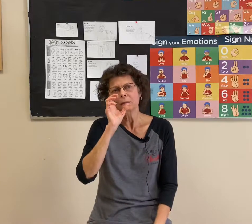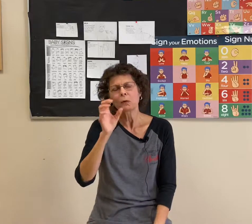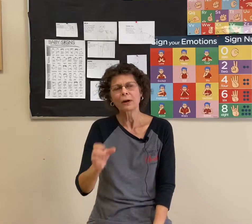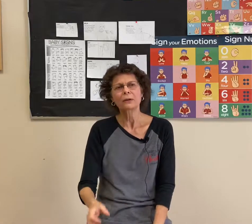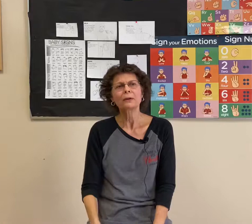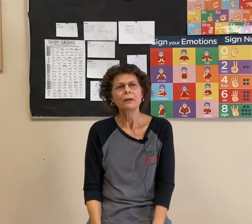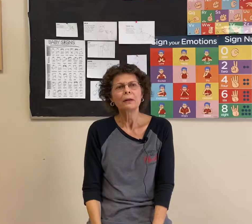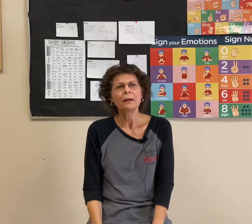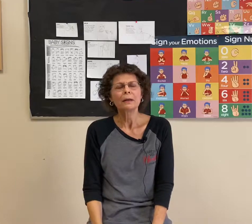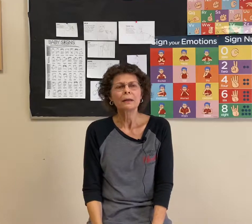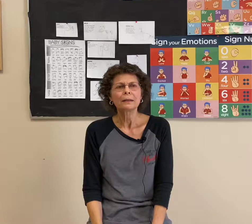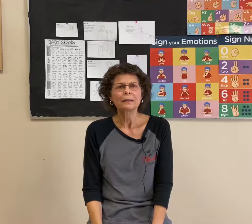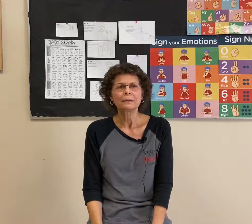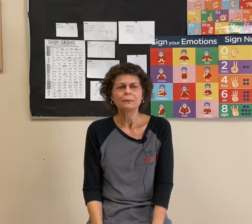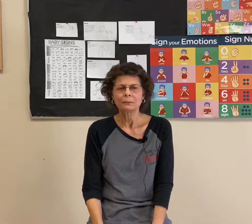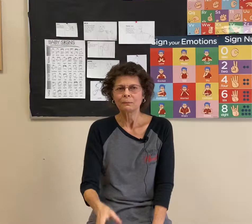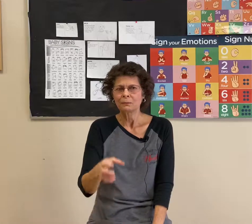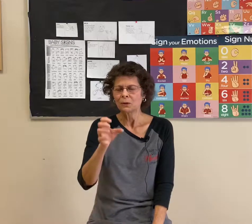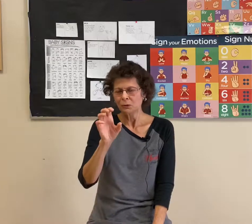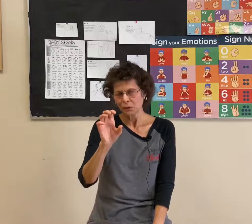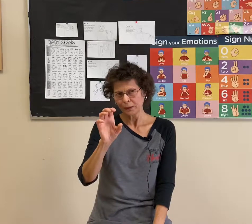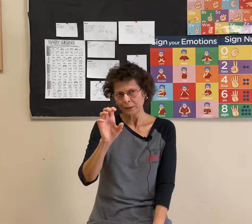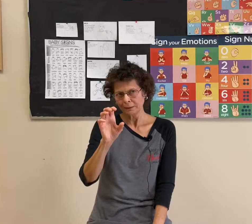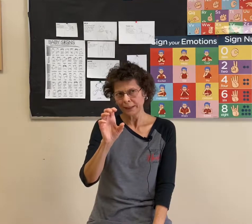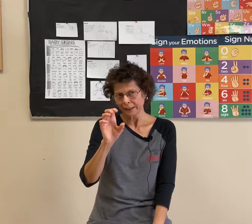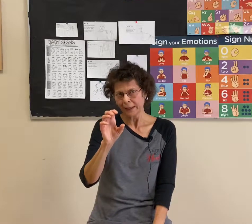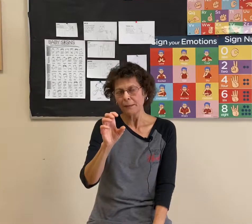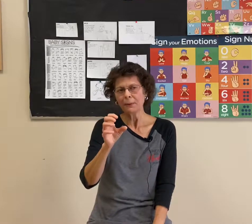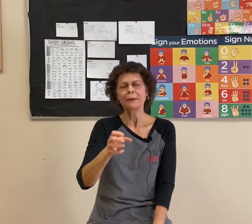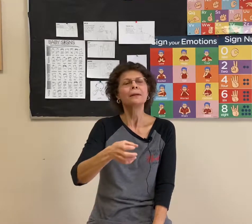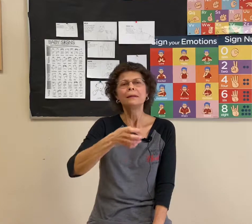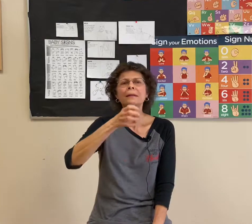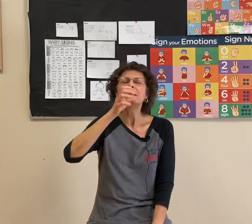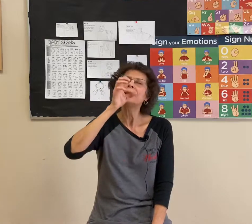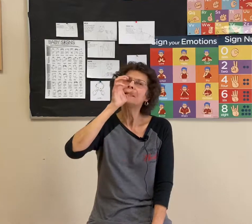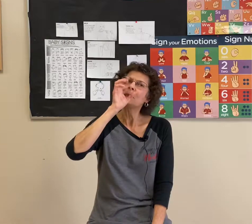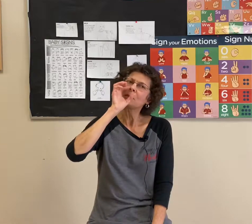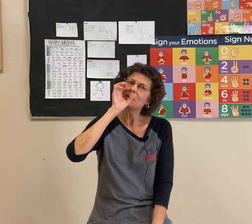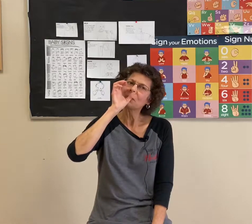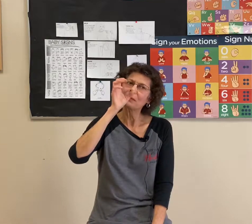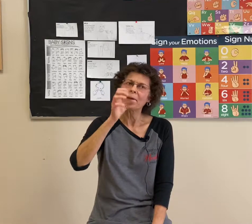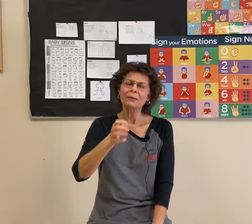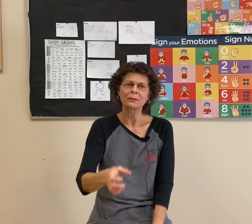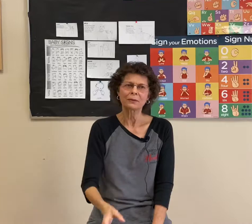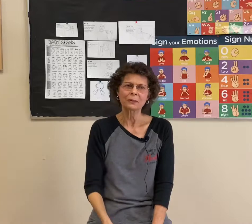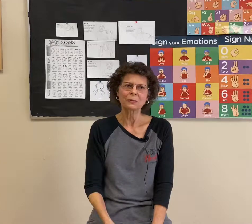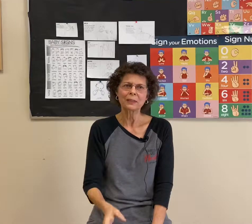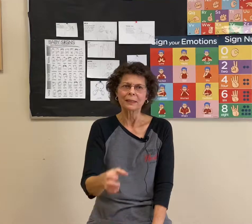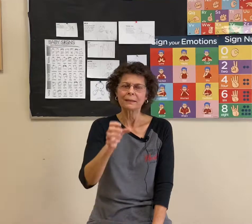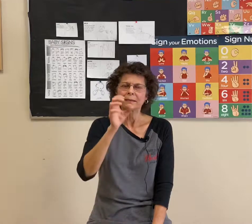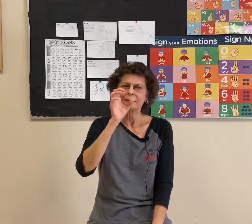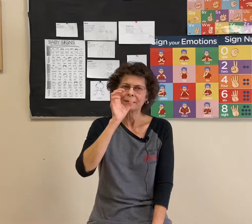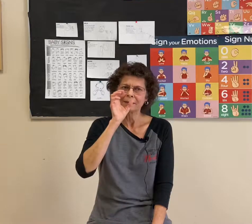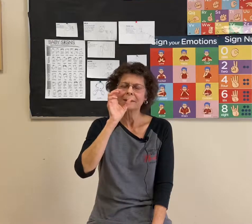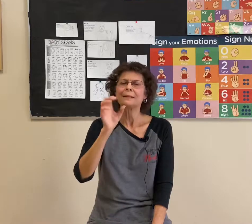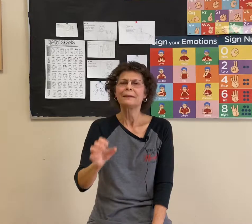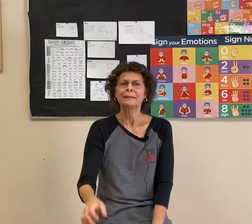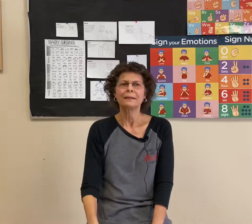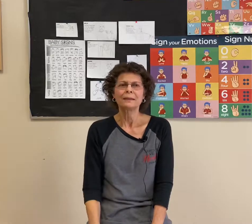water. You do like a cup, and you put it to your mouth like you're drinking. So